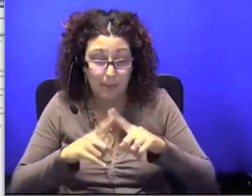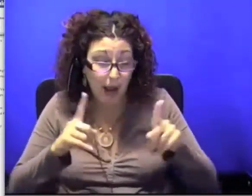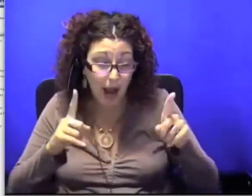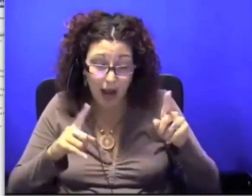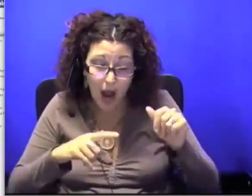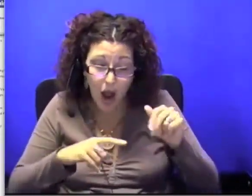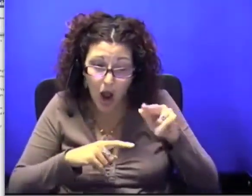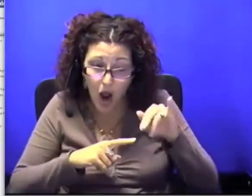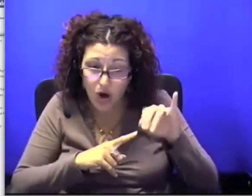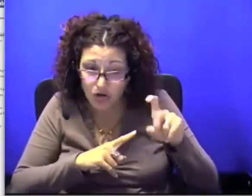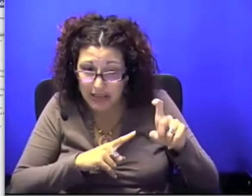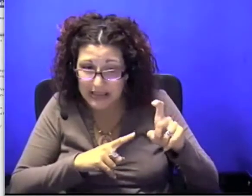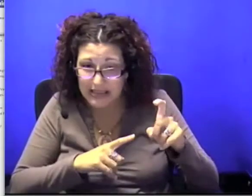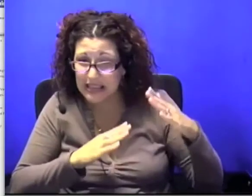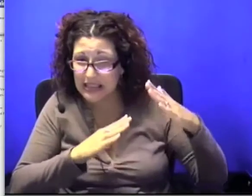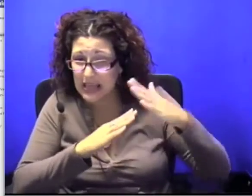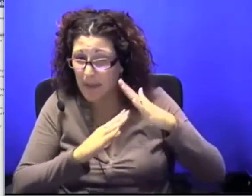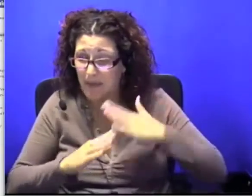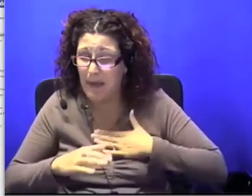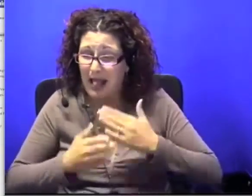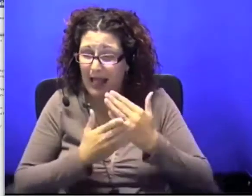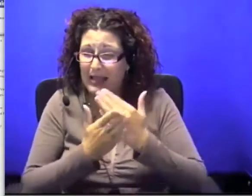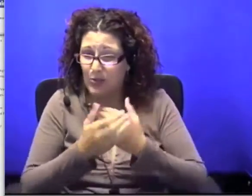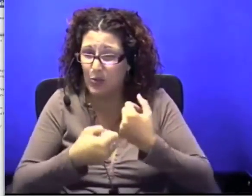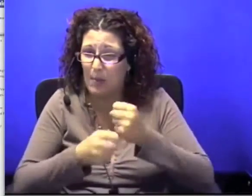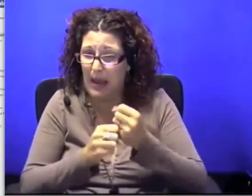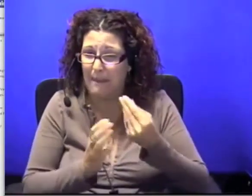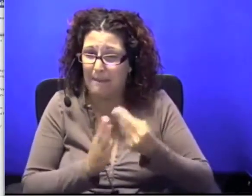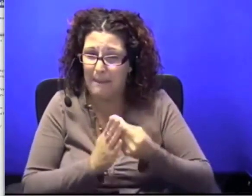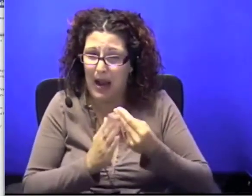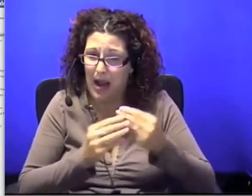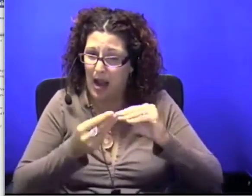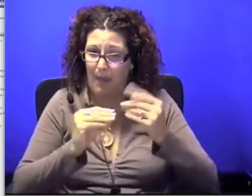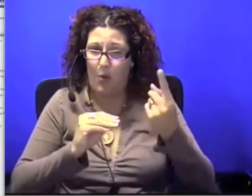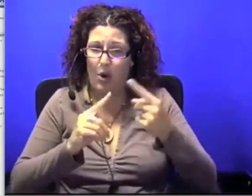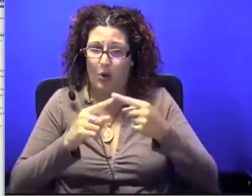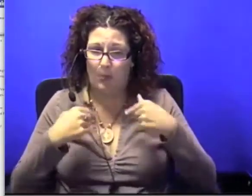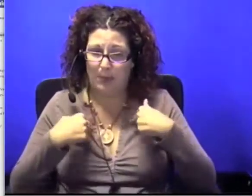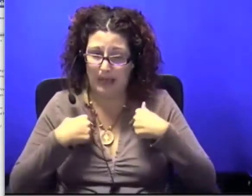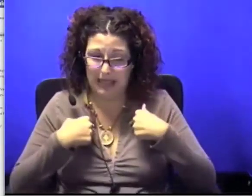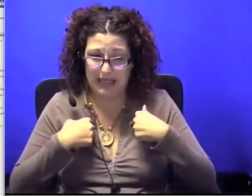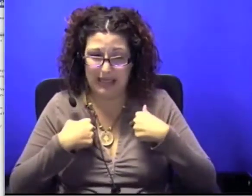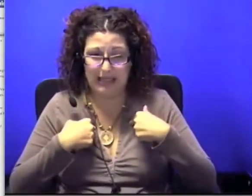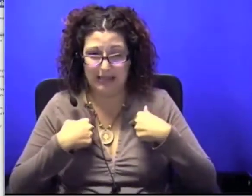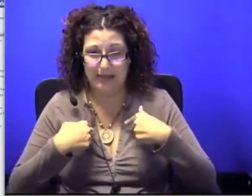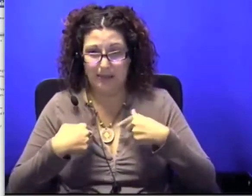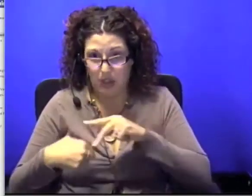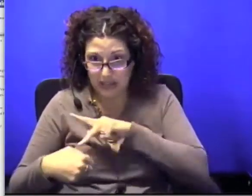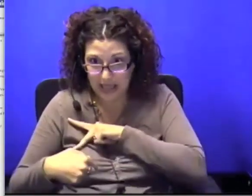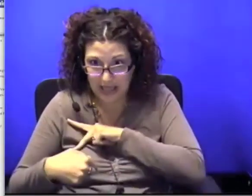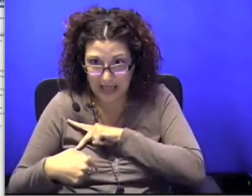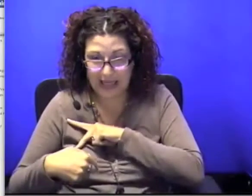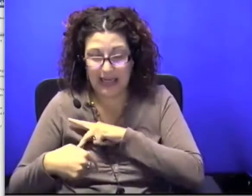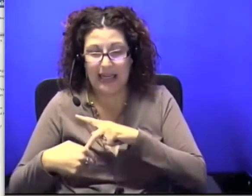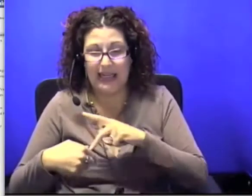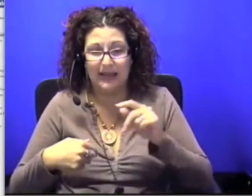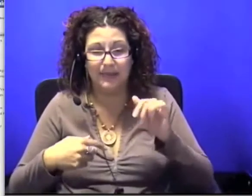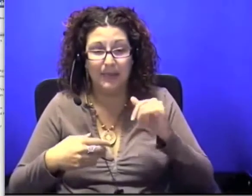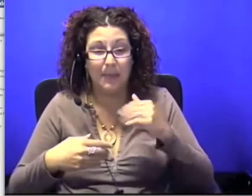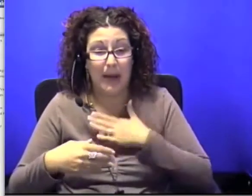arenas, but ARC is at the top of my list. It is number one to me. It's number one to me now personally. It's